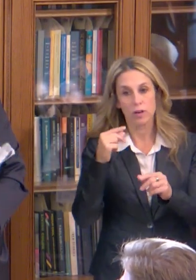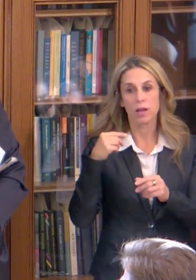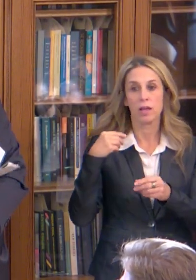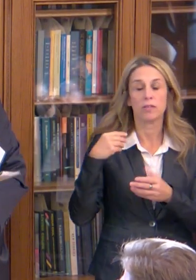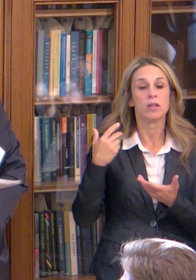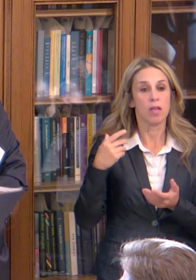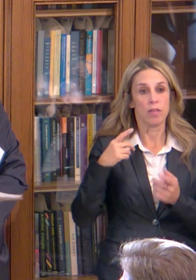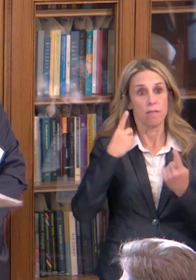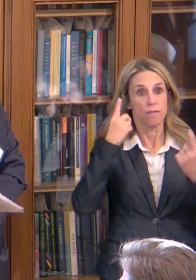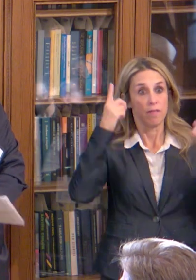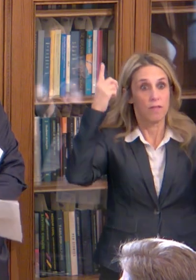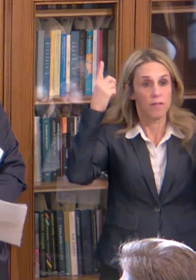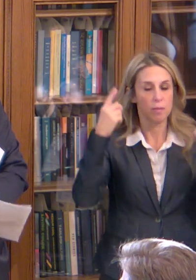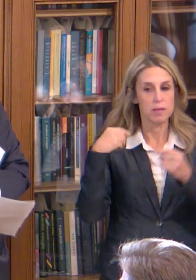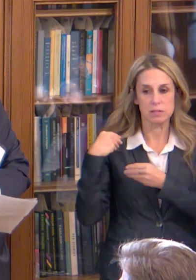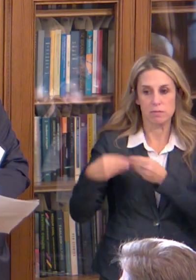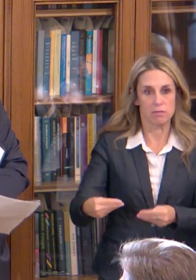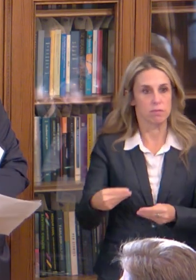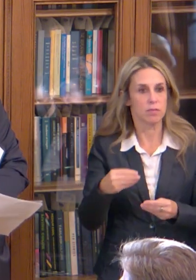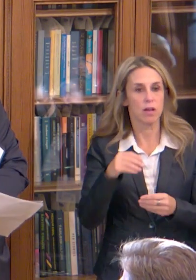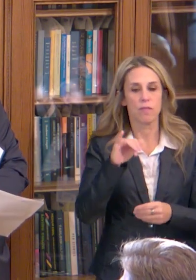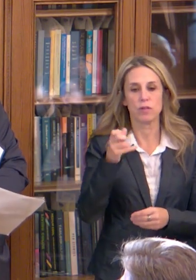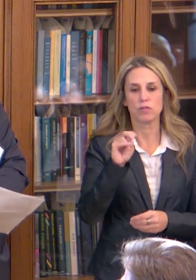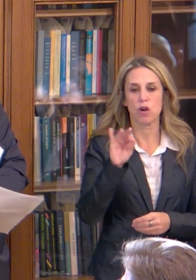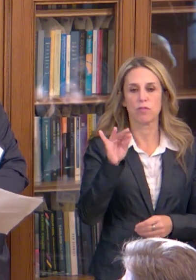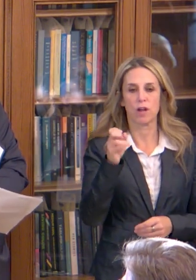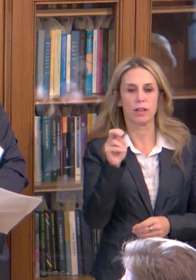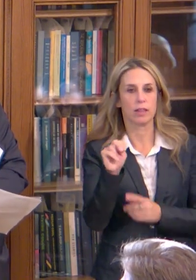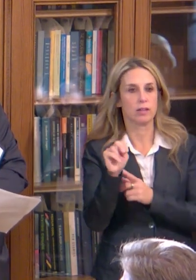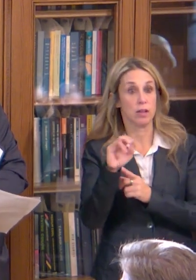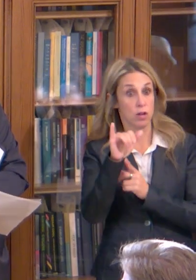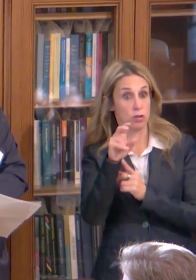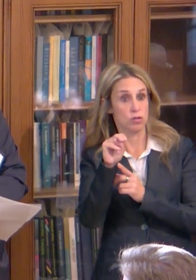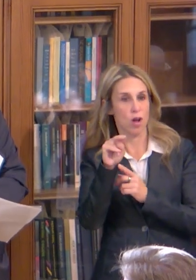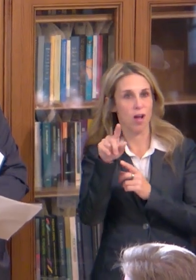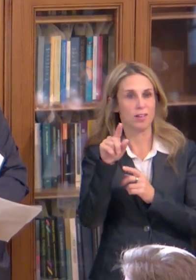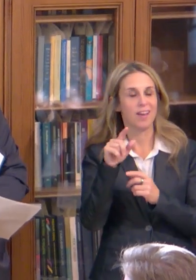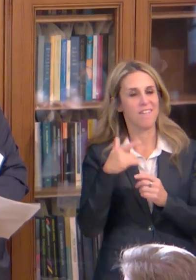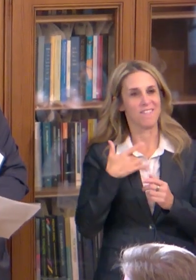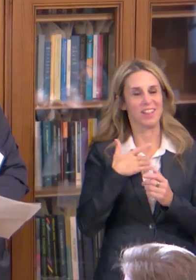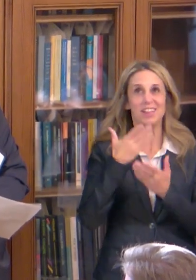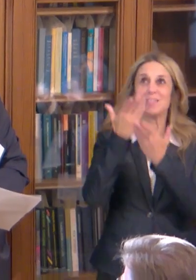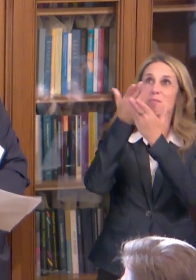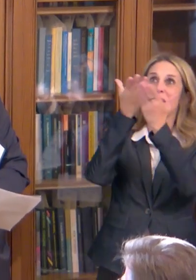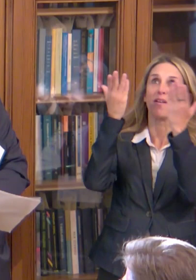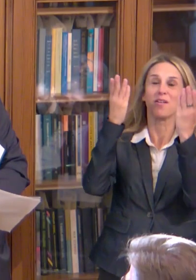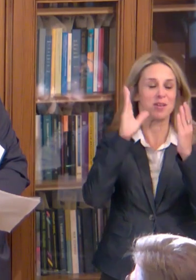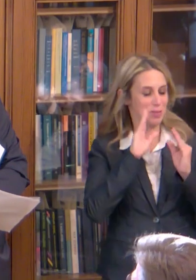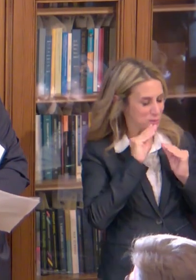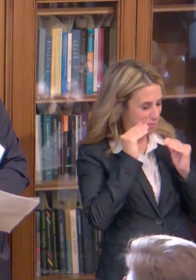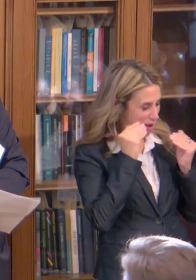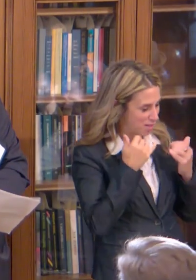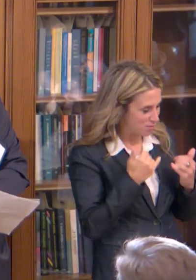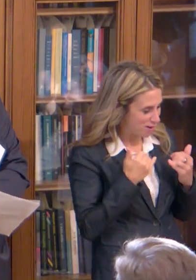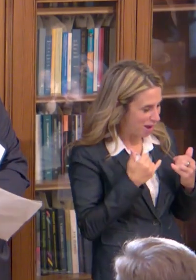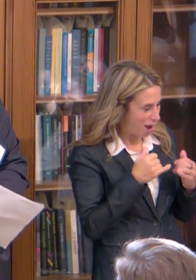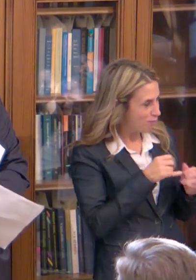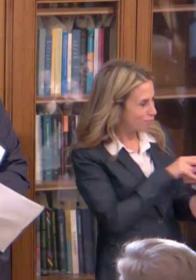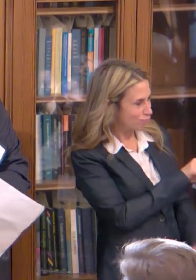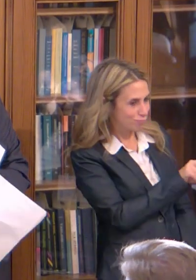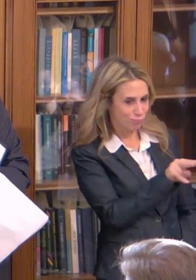H Frank it's easy to imagine Dr Franken looking down and smiling on this Gathering today because he is literally